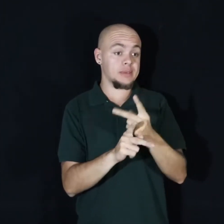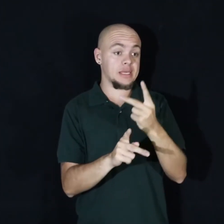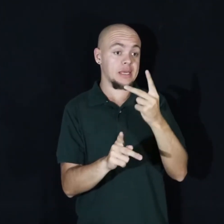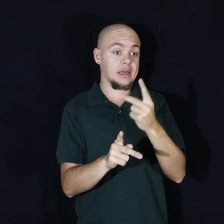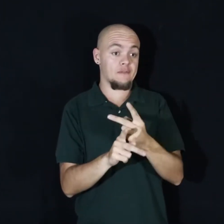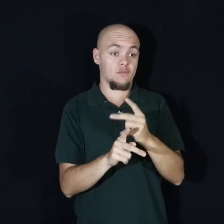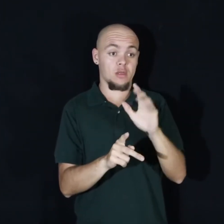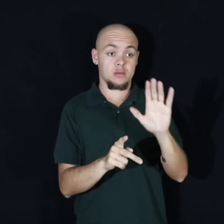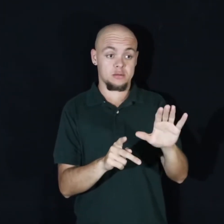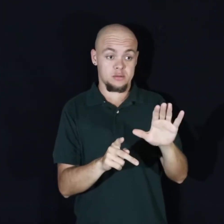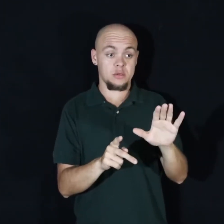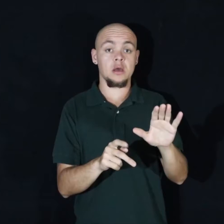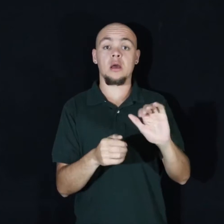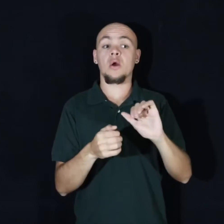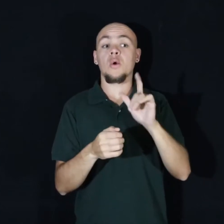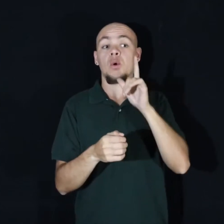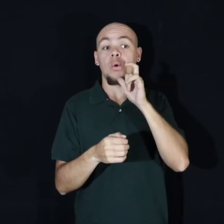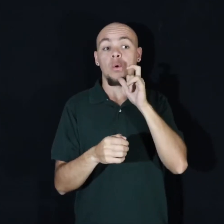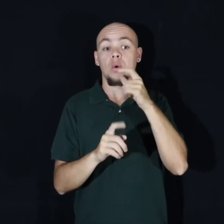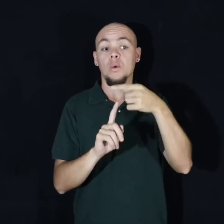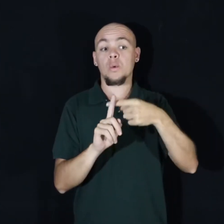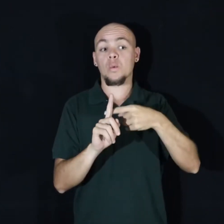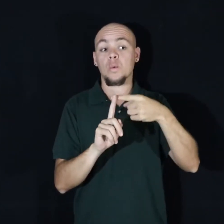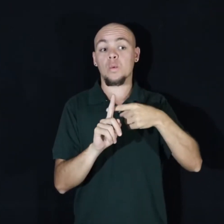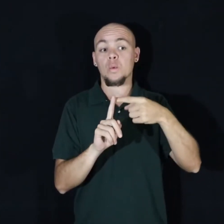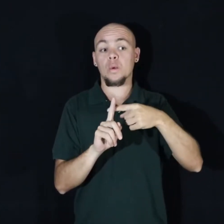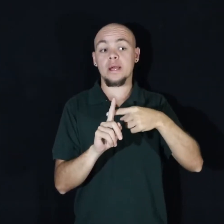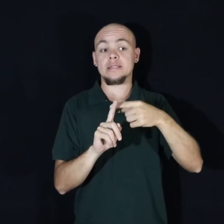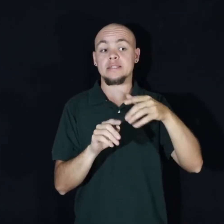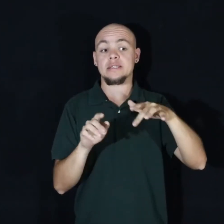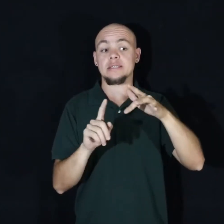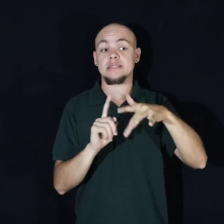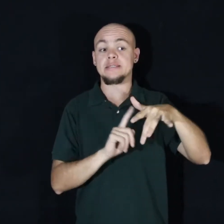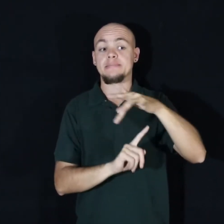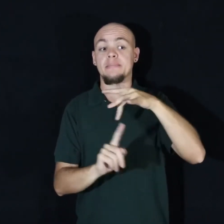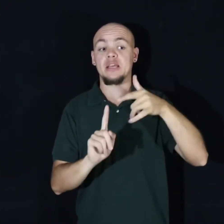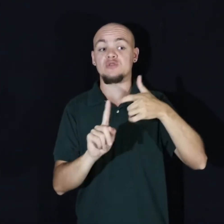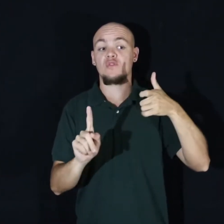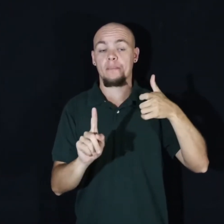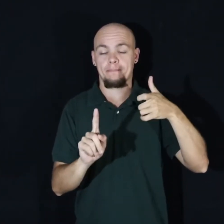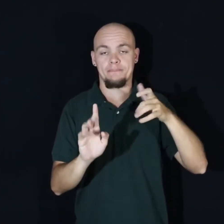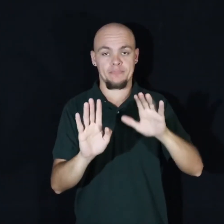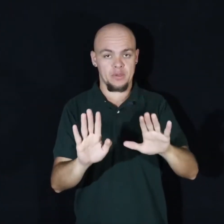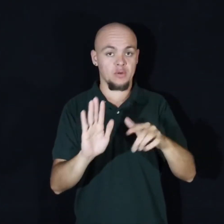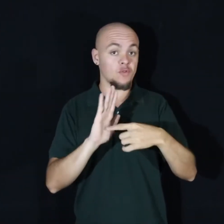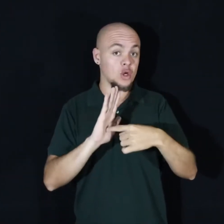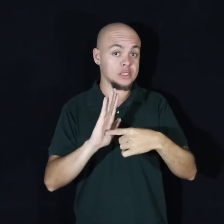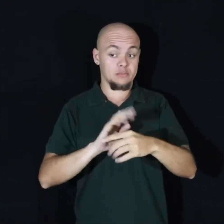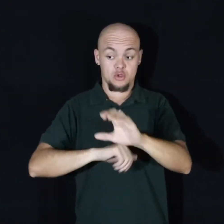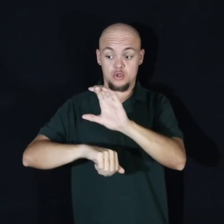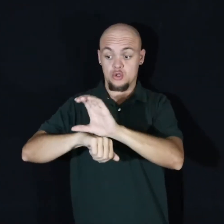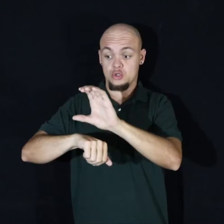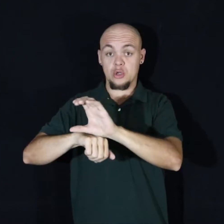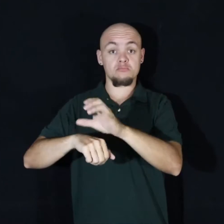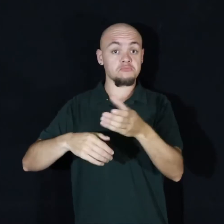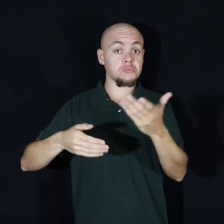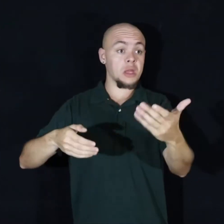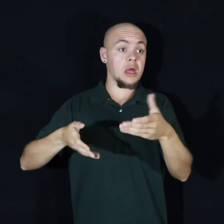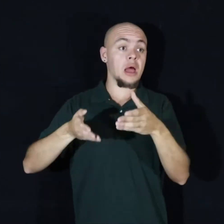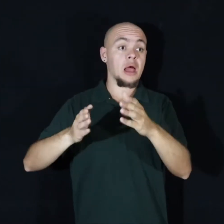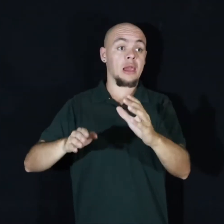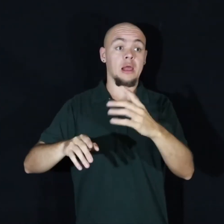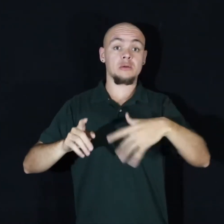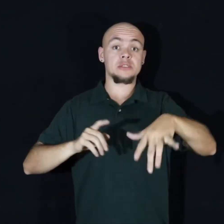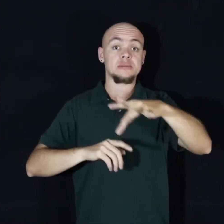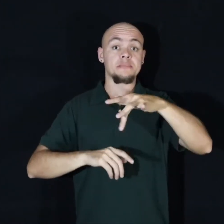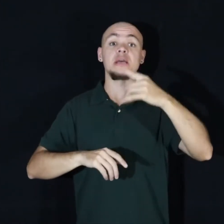pastors, I always tell them, be very careful about who you rent out church space to. So for